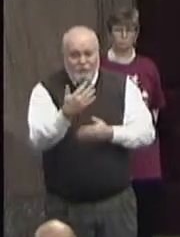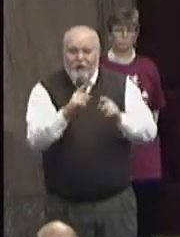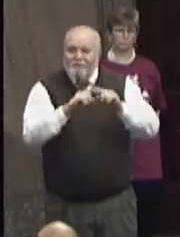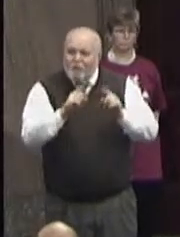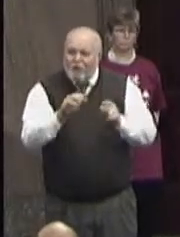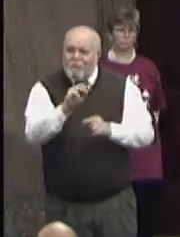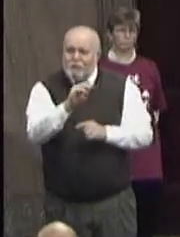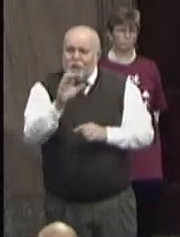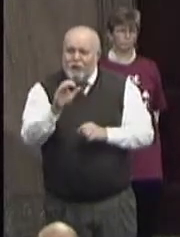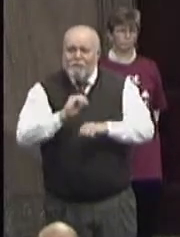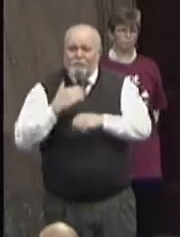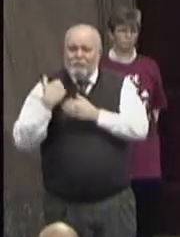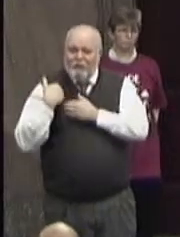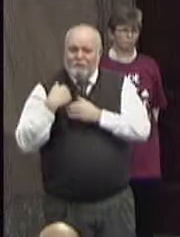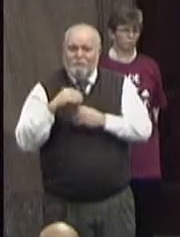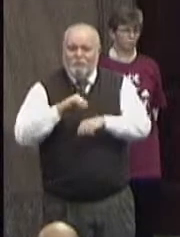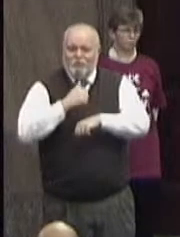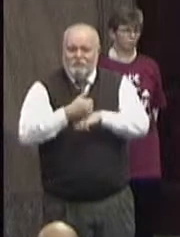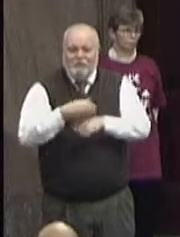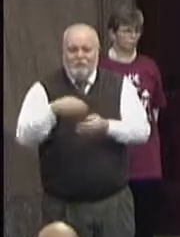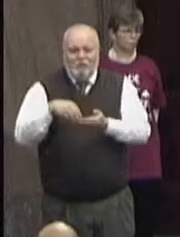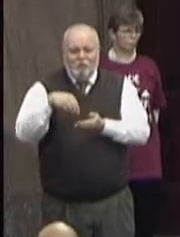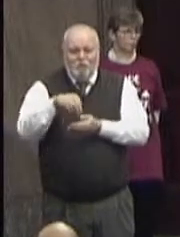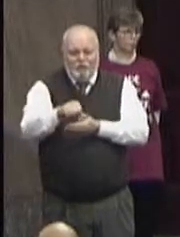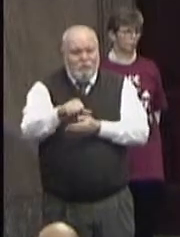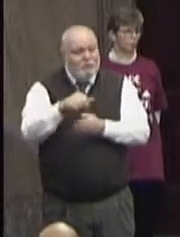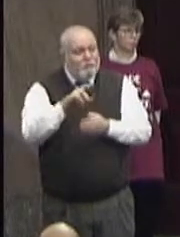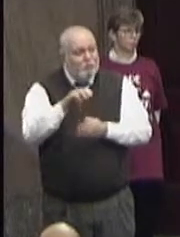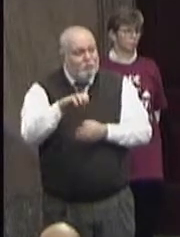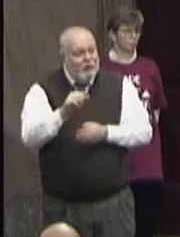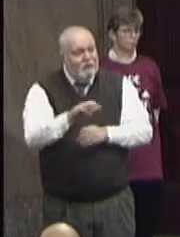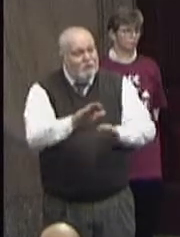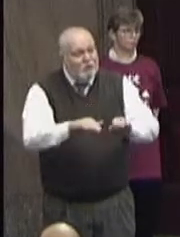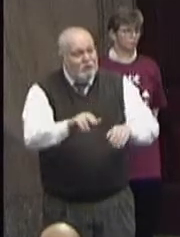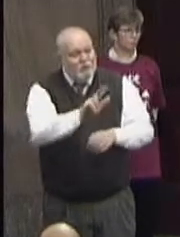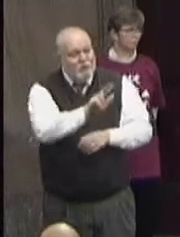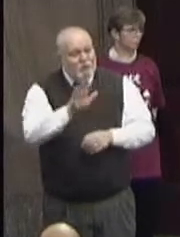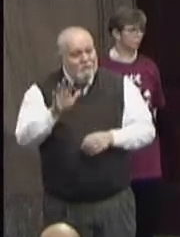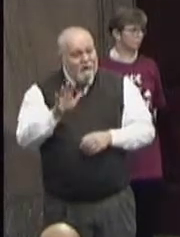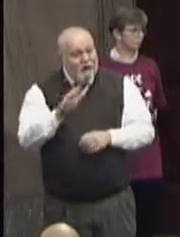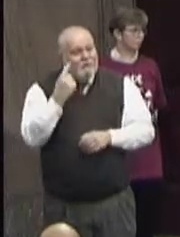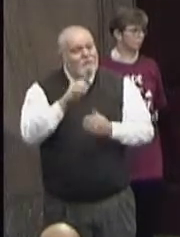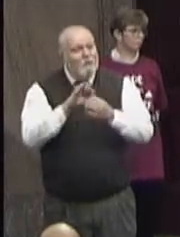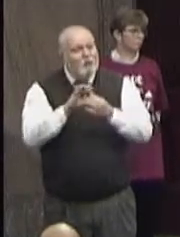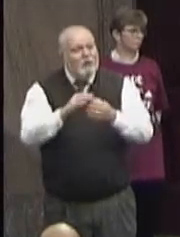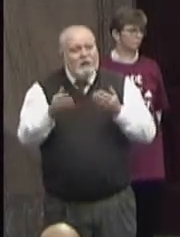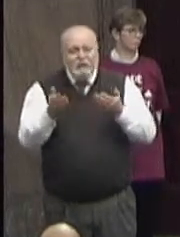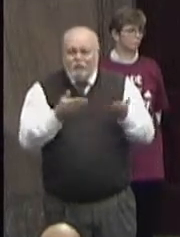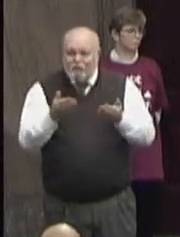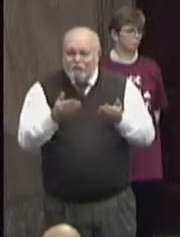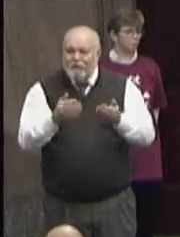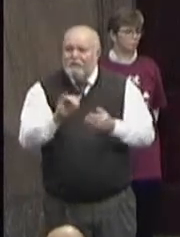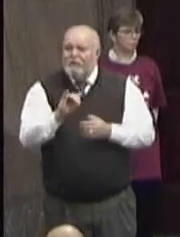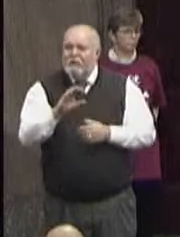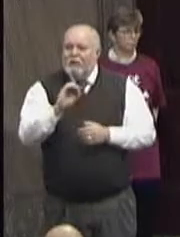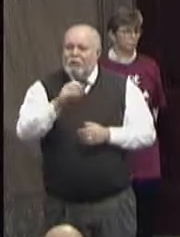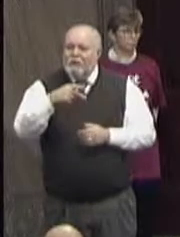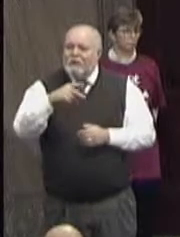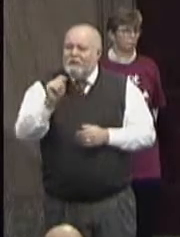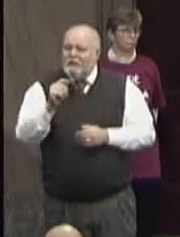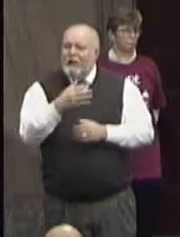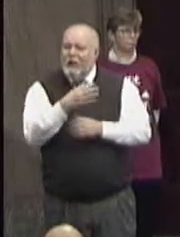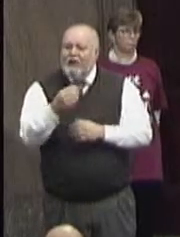is responsible for setting the reimbursement rates for children 3 to 5 years of age for related services such as OT, PT, and